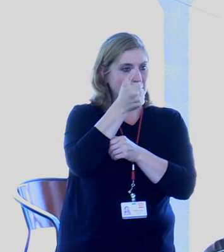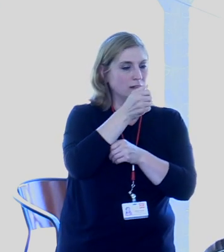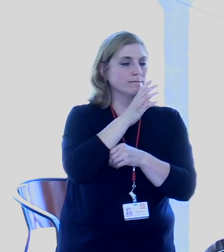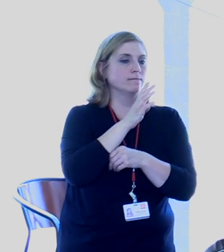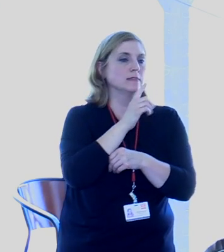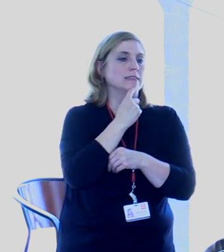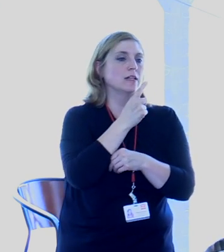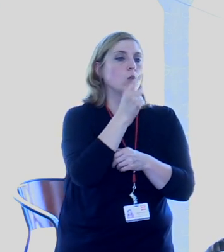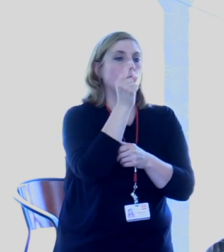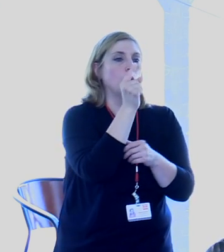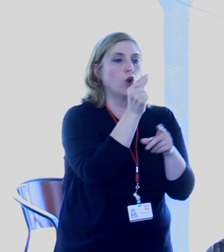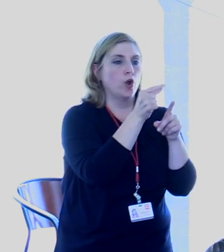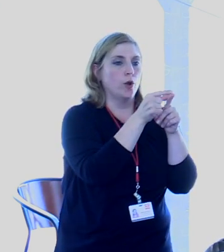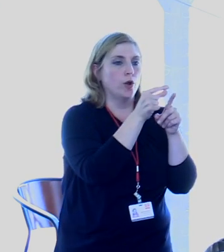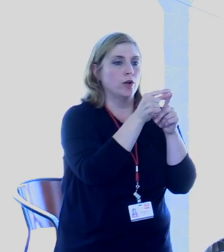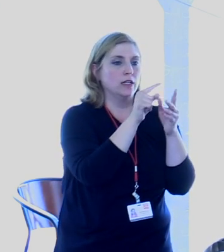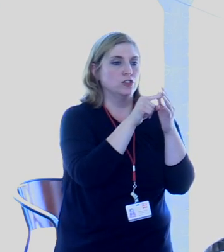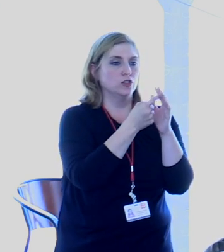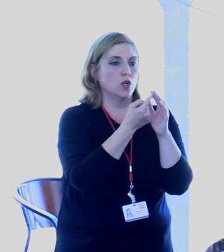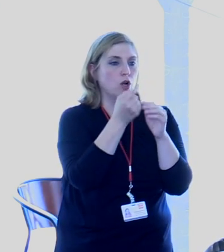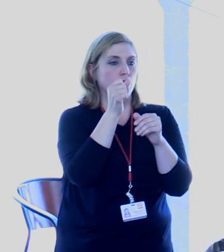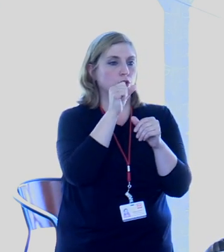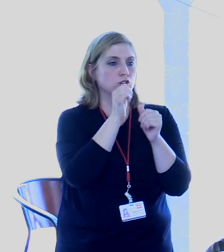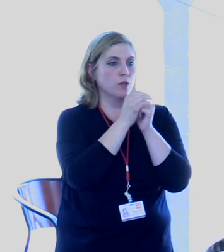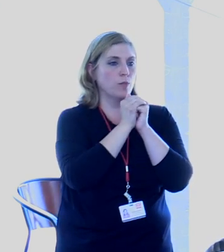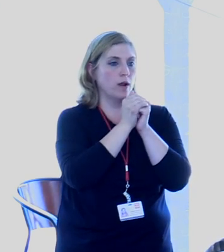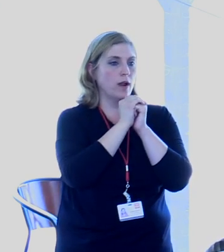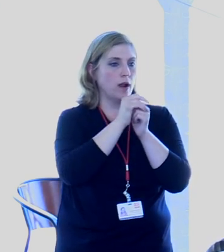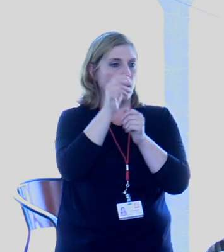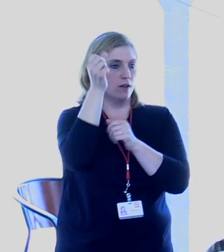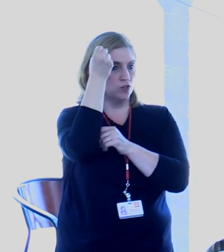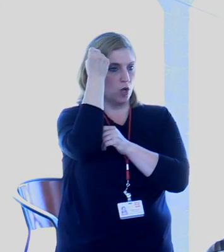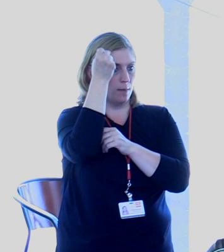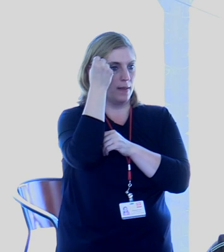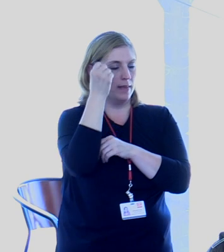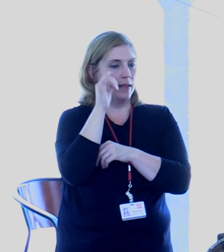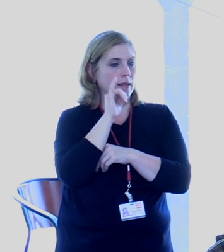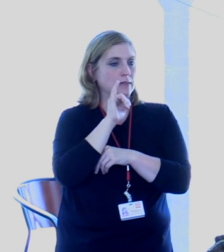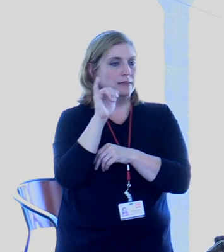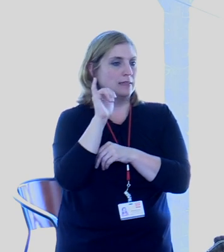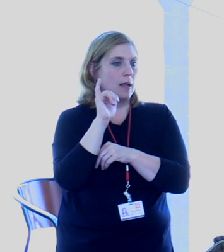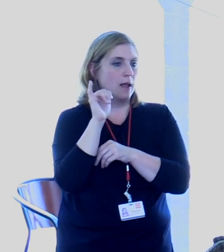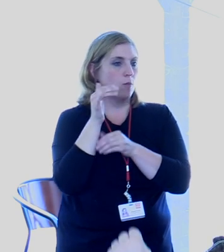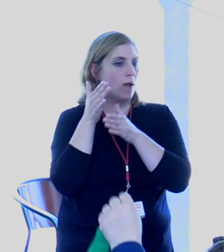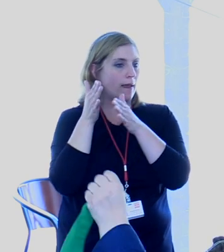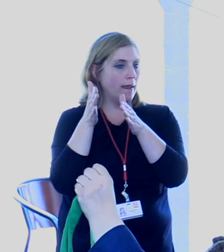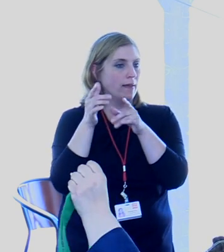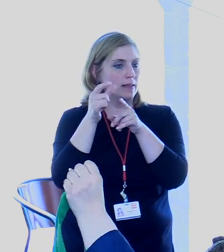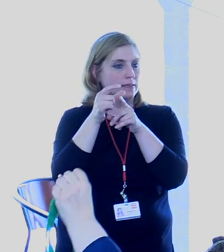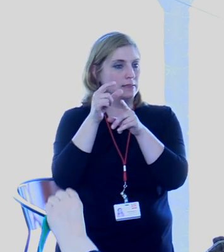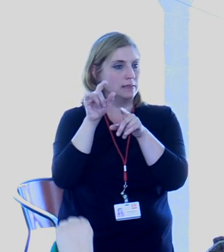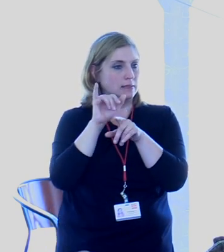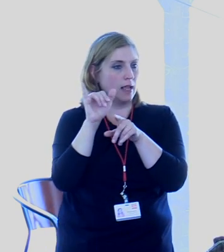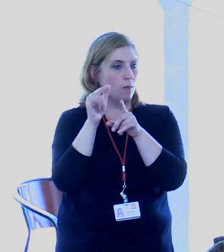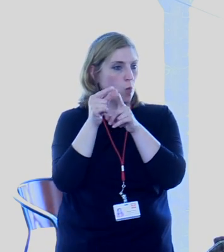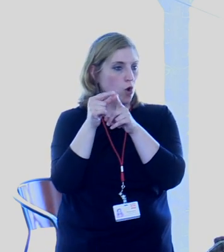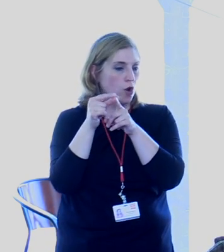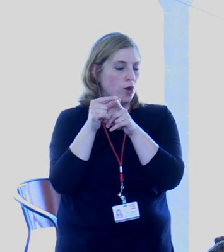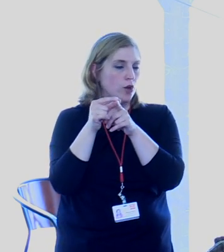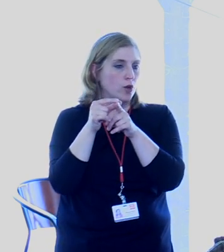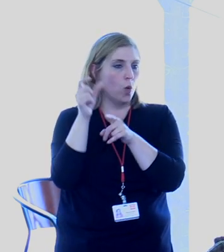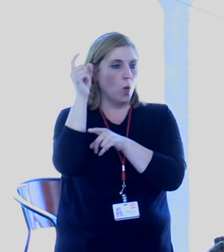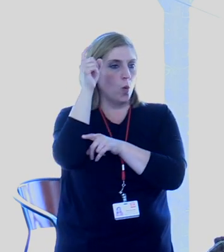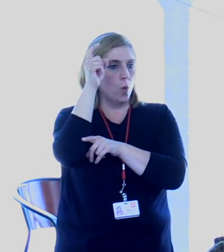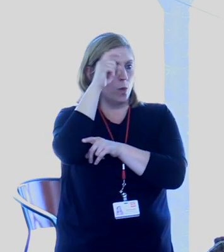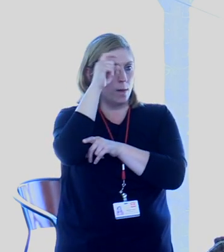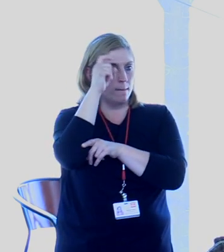word, which elicits the prayer of Solomon. And this is the same way and the same words which wisdom speaks